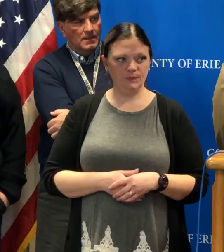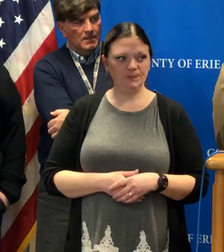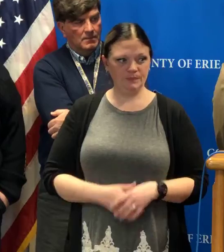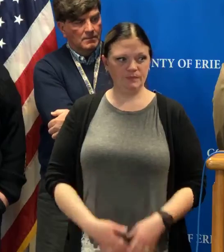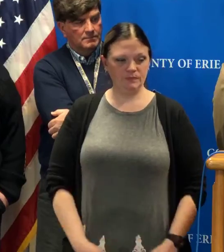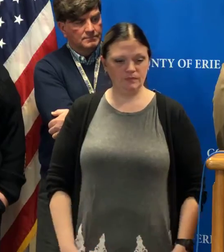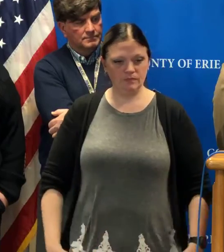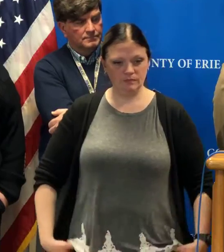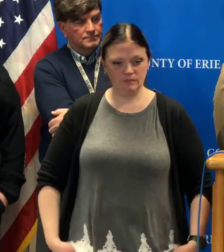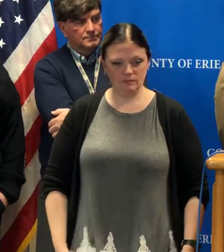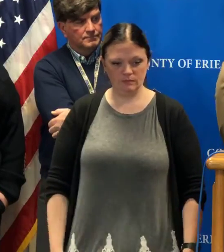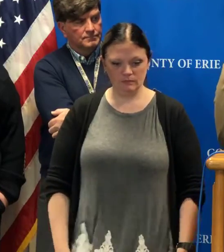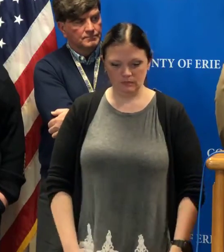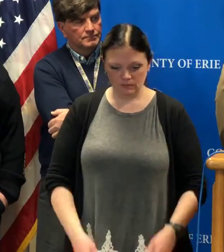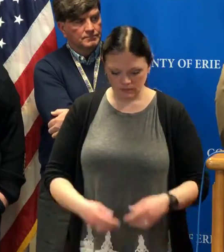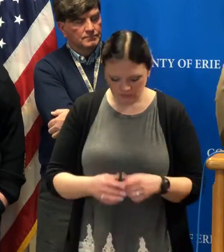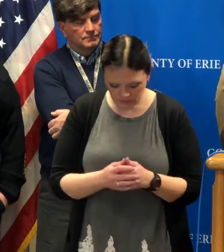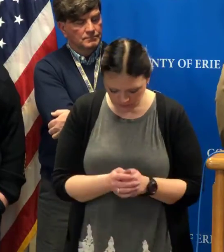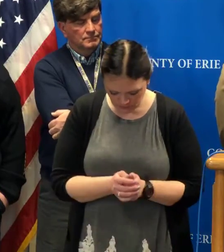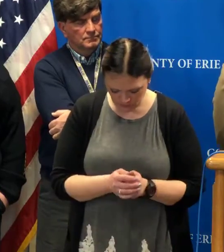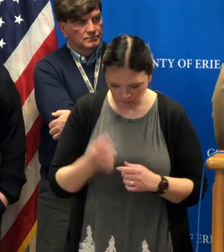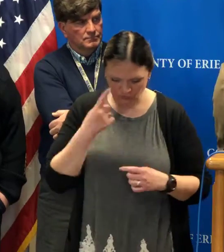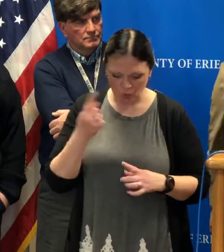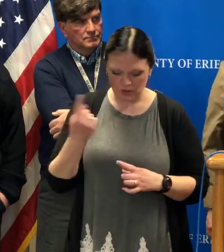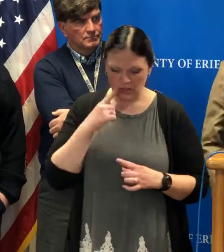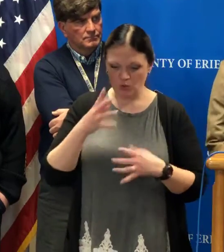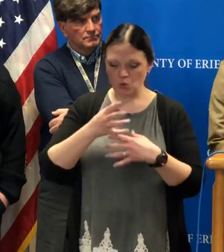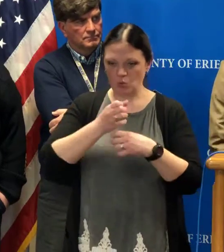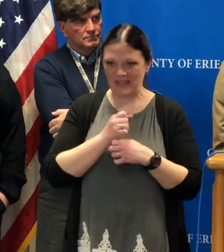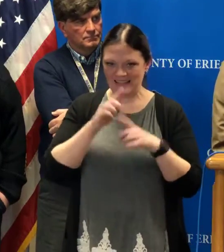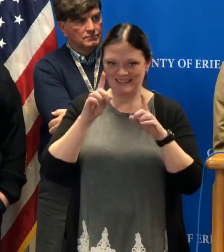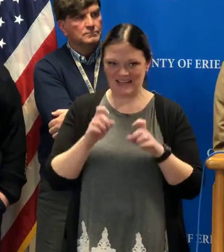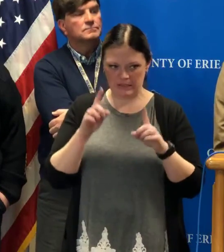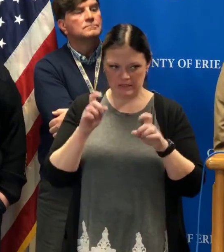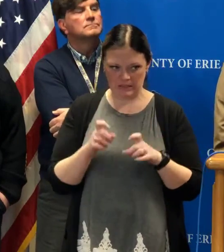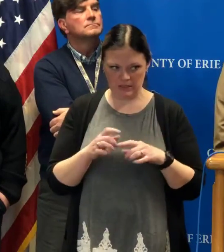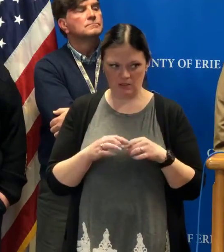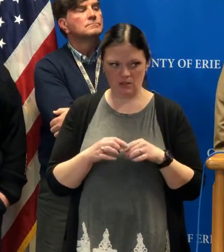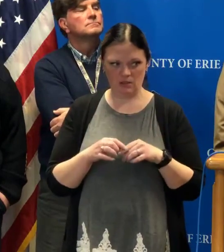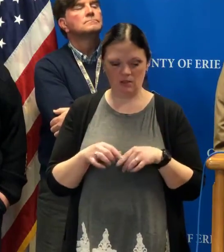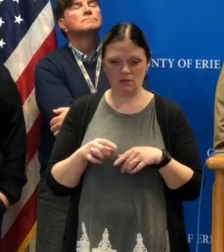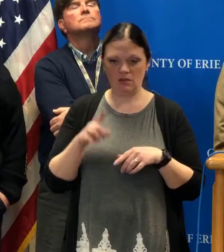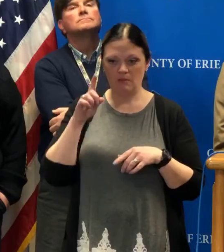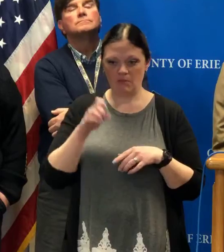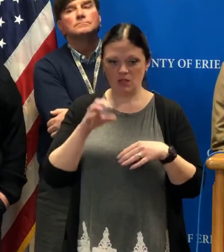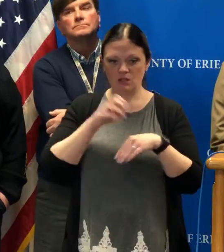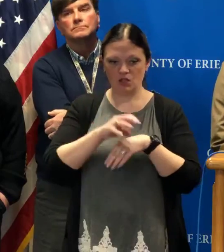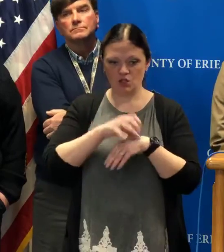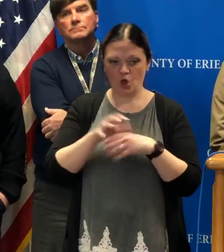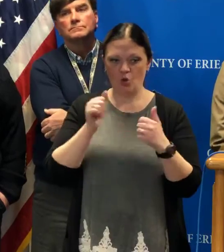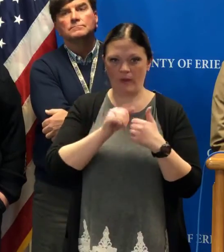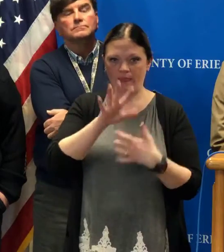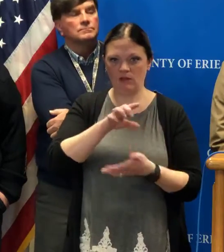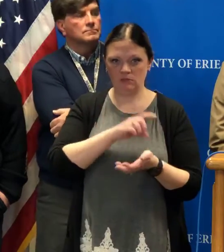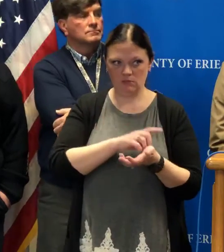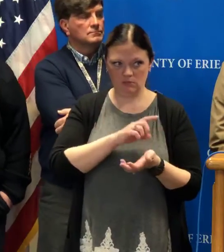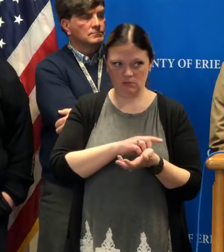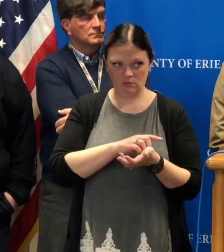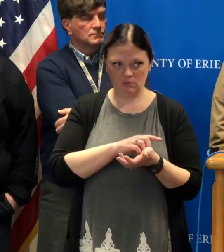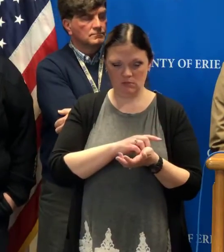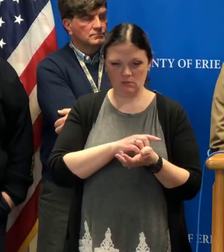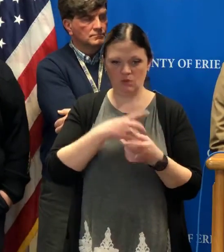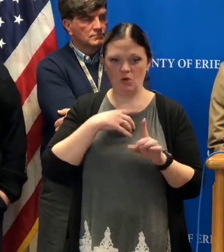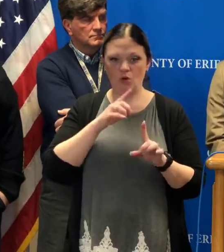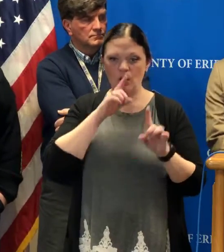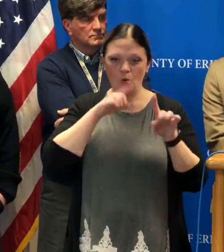So with the process for somebody to get tested is they would have to consult with a healthcare provider, so it would be an